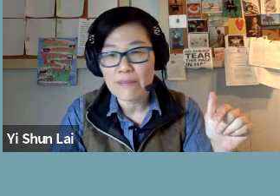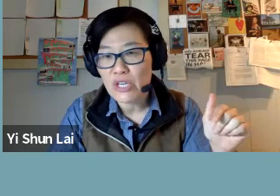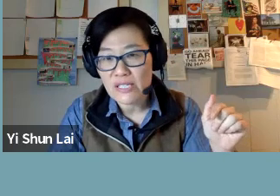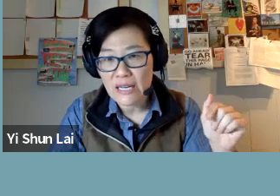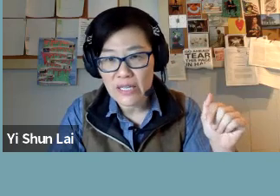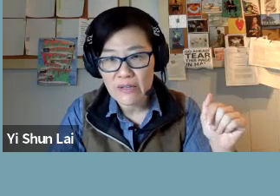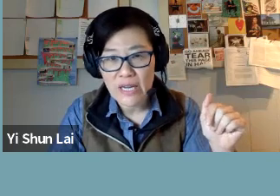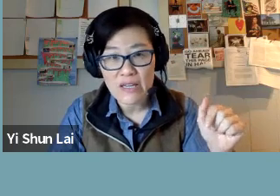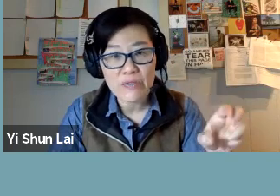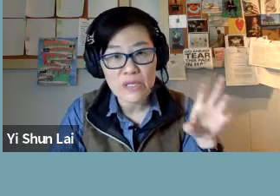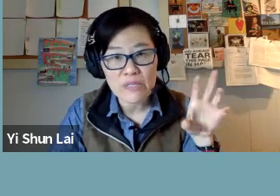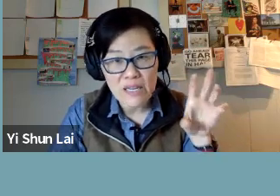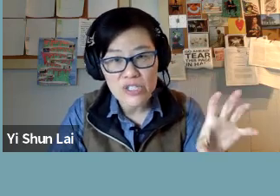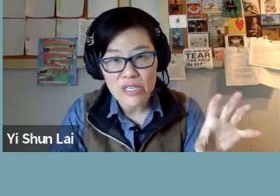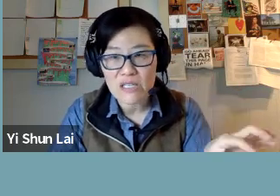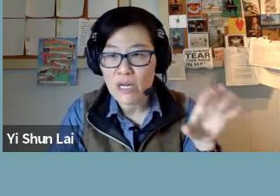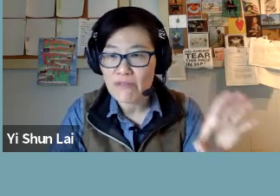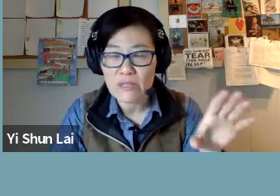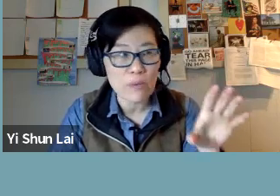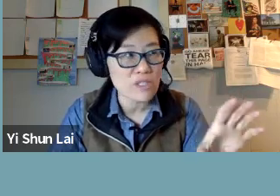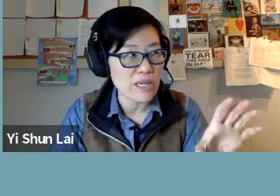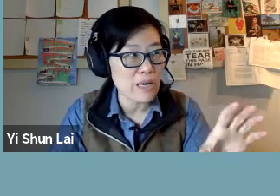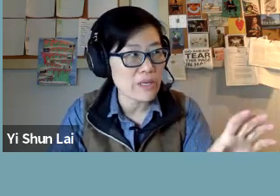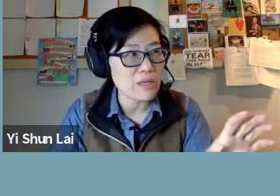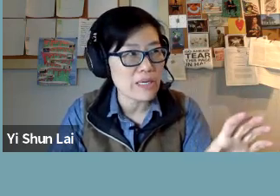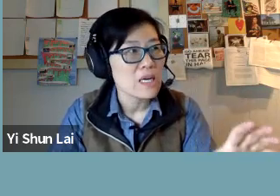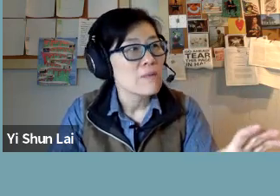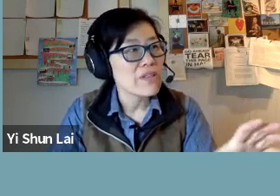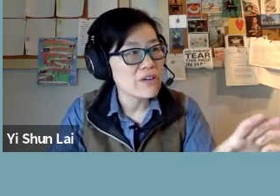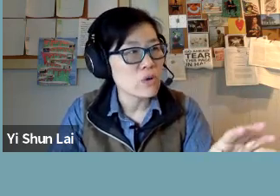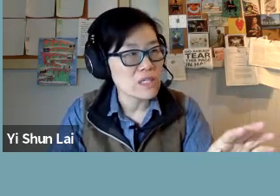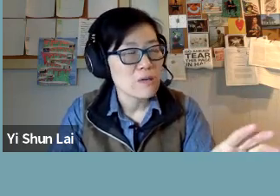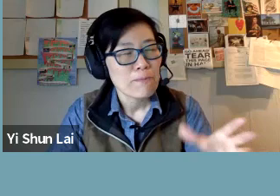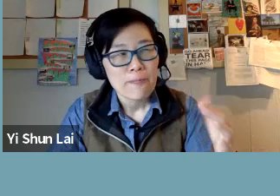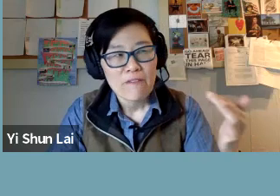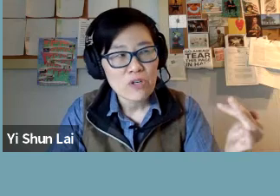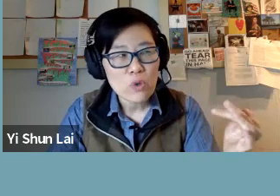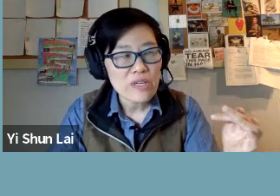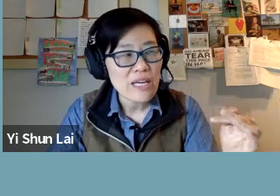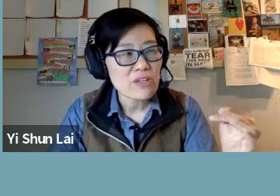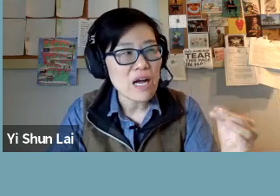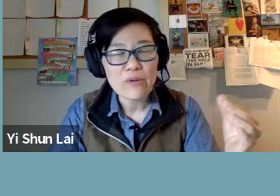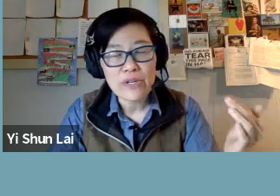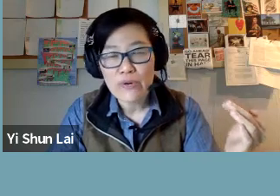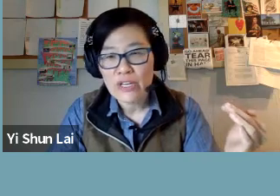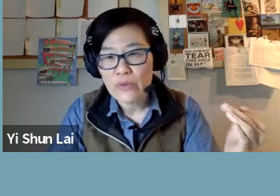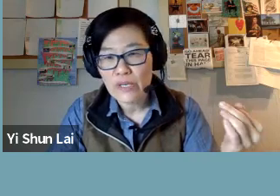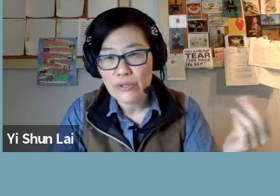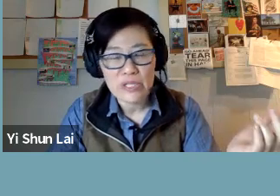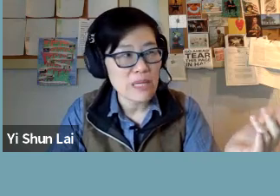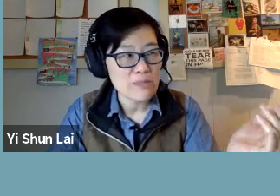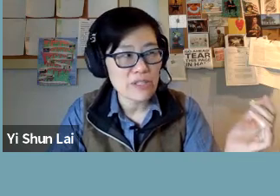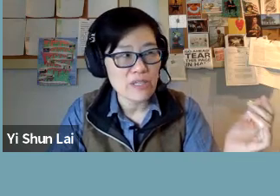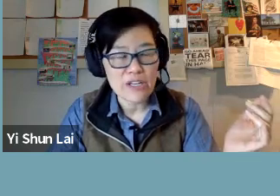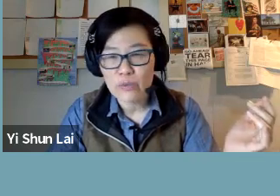lines establish causality, okay? They give you some tension and some conflict about what's gonna happen, all right? And then of course, for a query letter, I don't know that you would